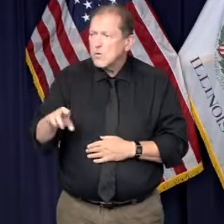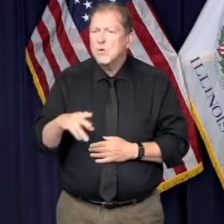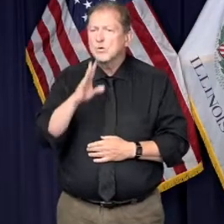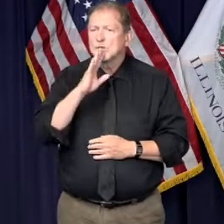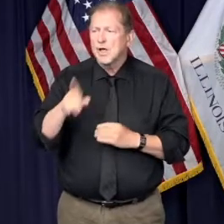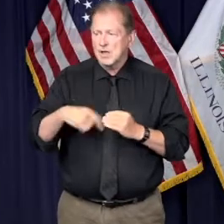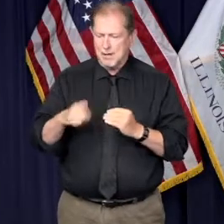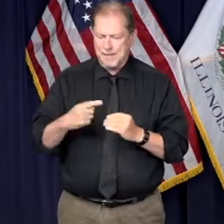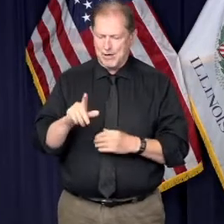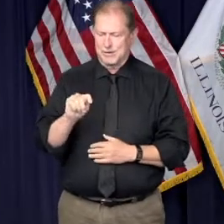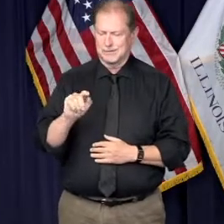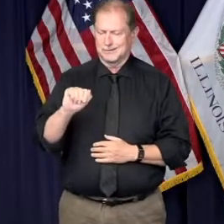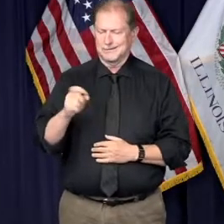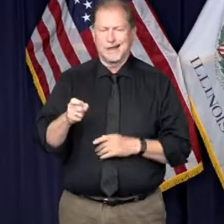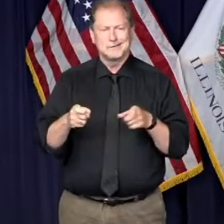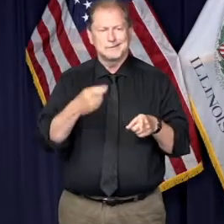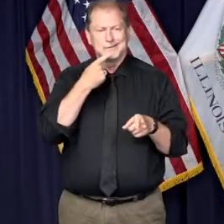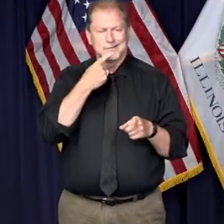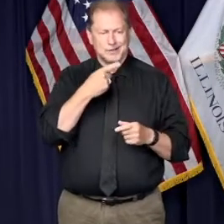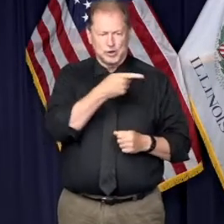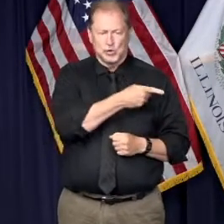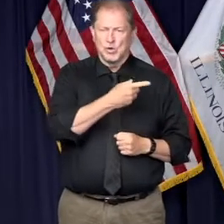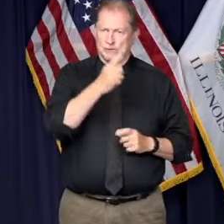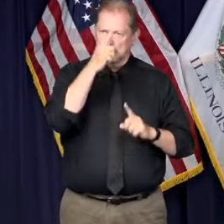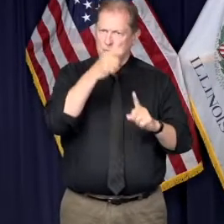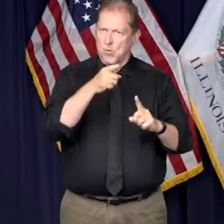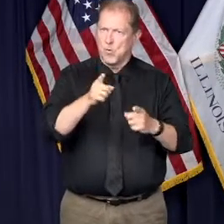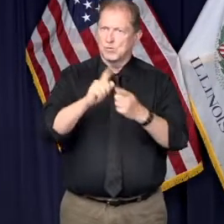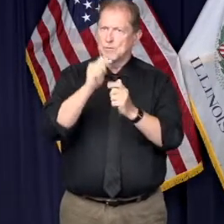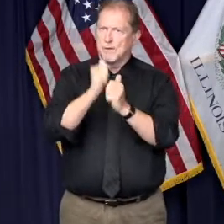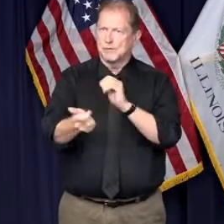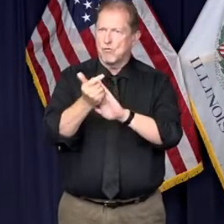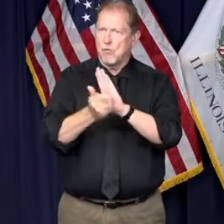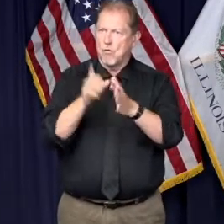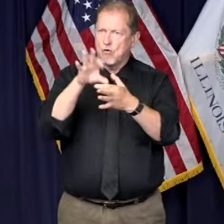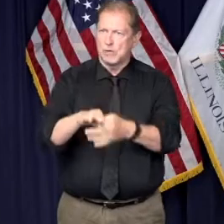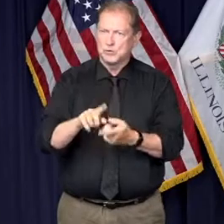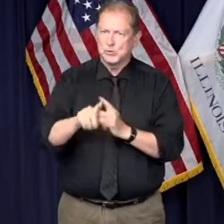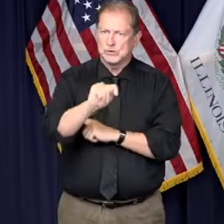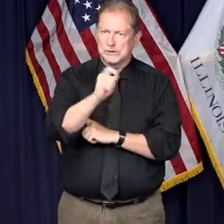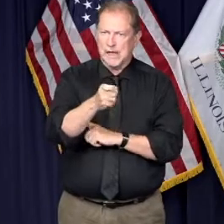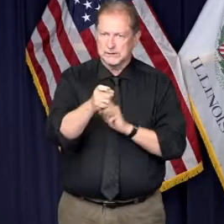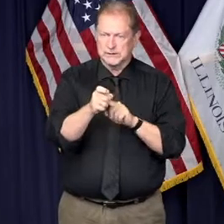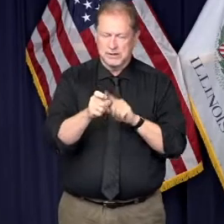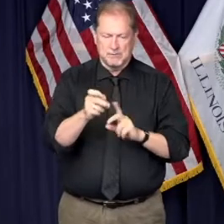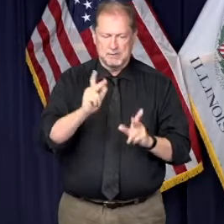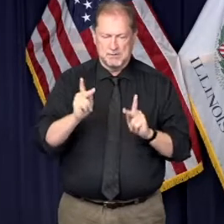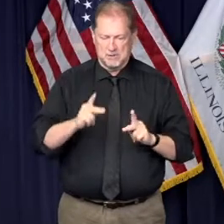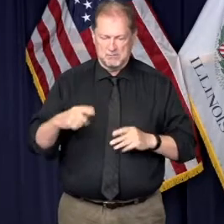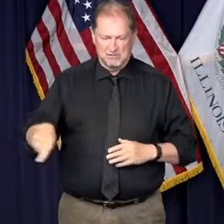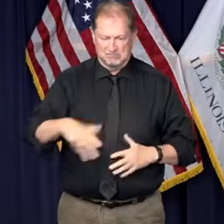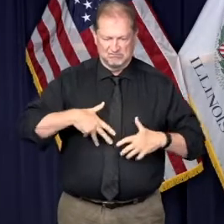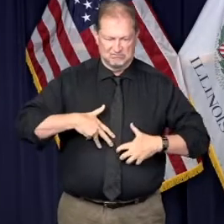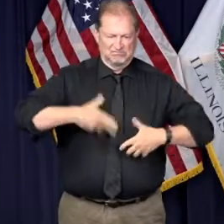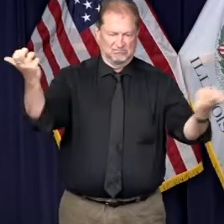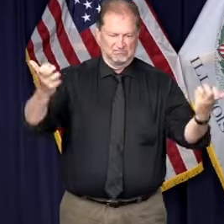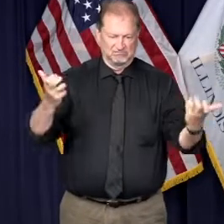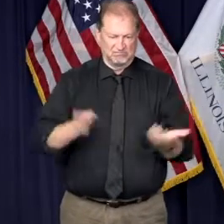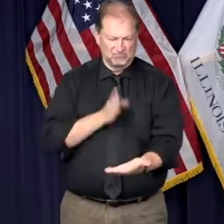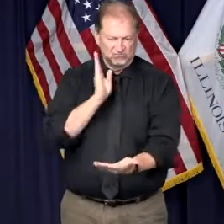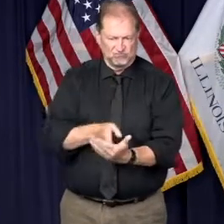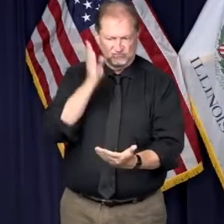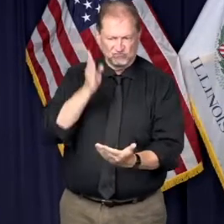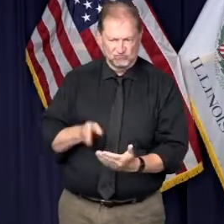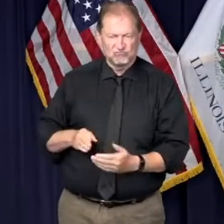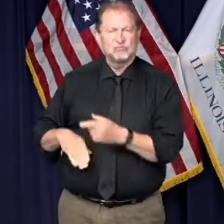rate income tax, and whether this doesn't fuel some kind of voter cynicism about changing